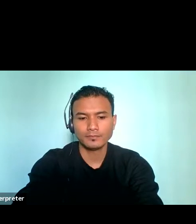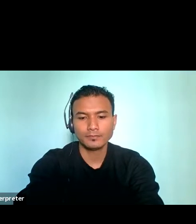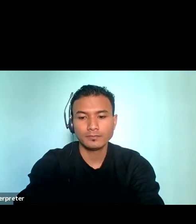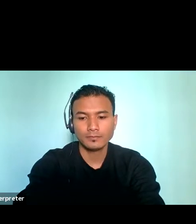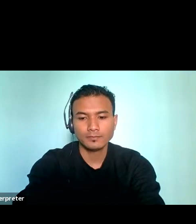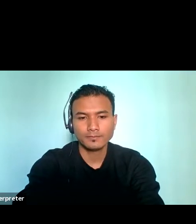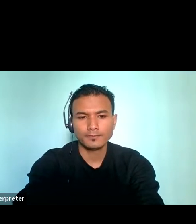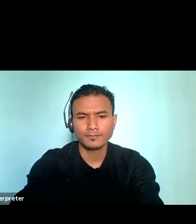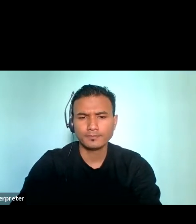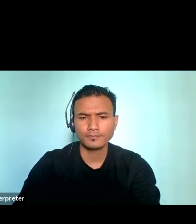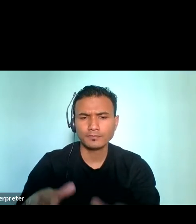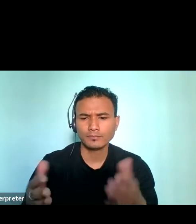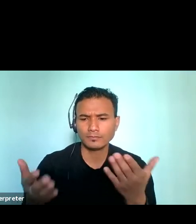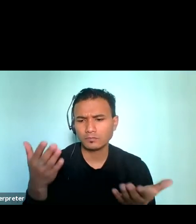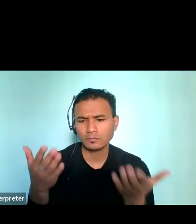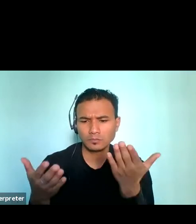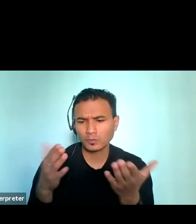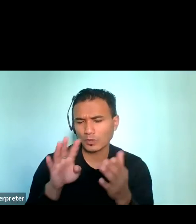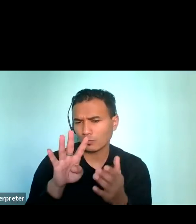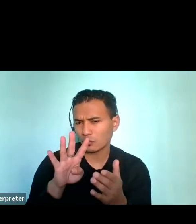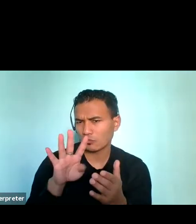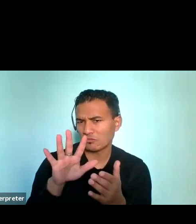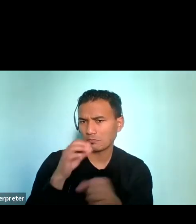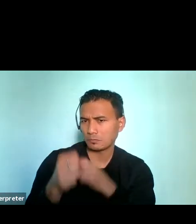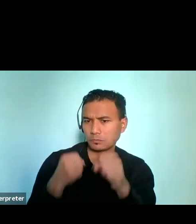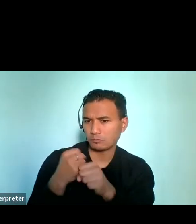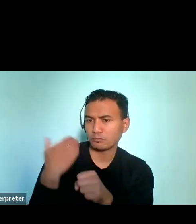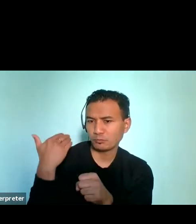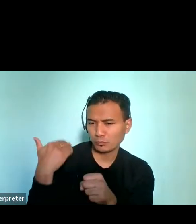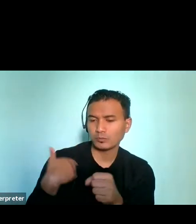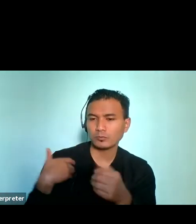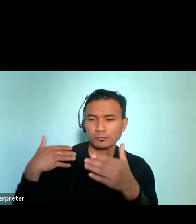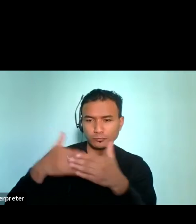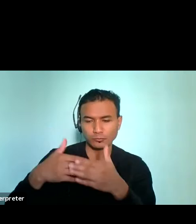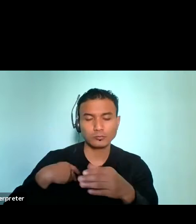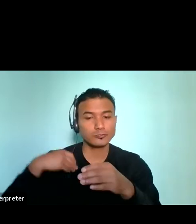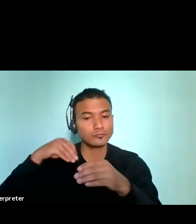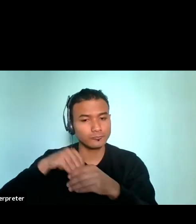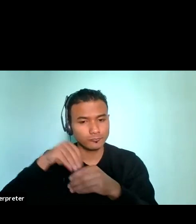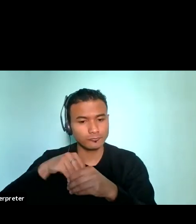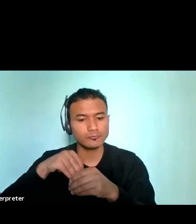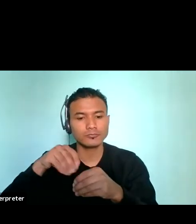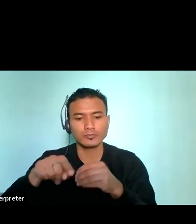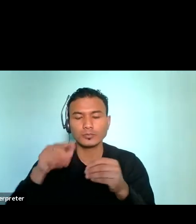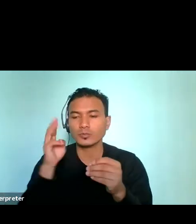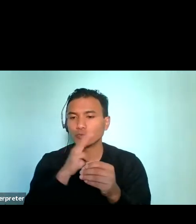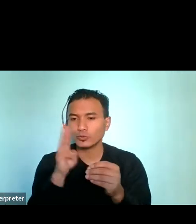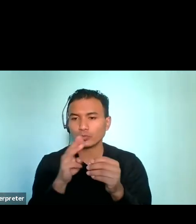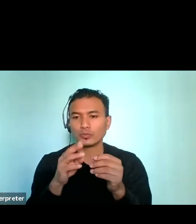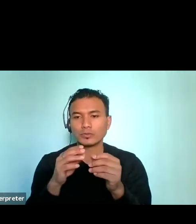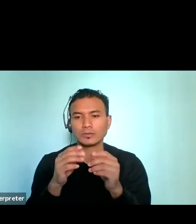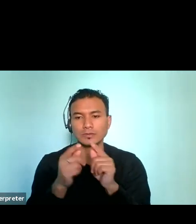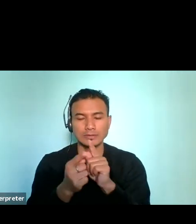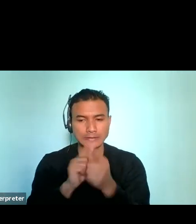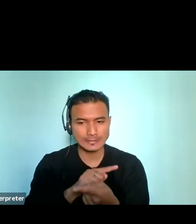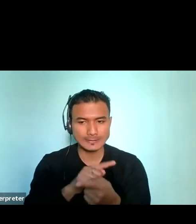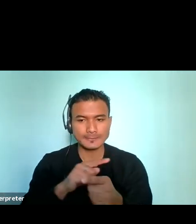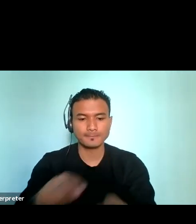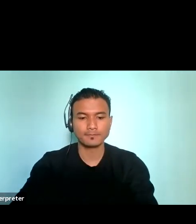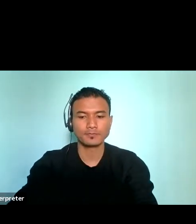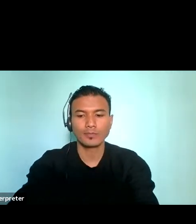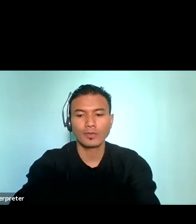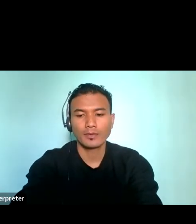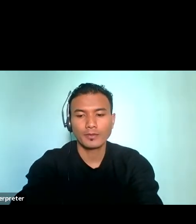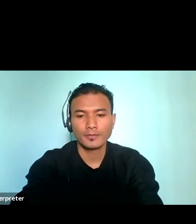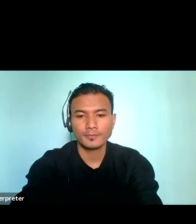past about 4 or 5 years, I'm much involved with youth and climate change, climate action. Yes, I would